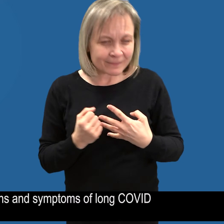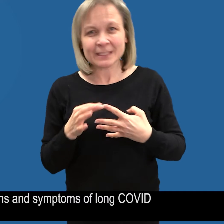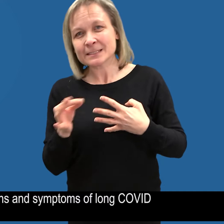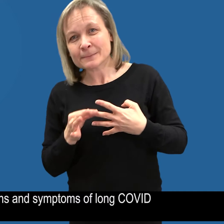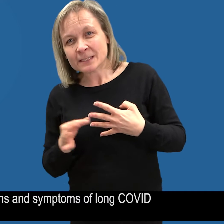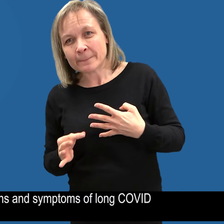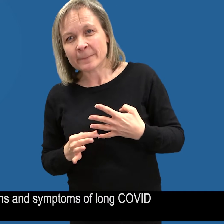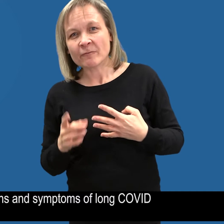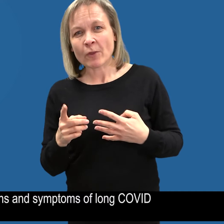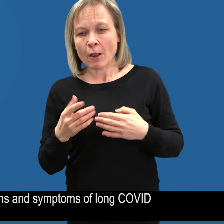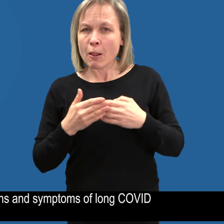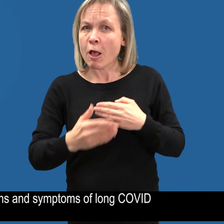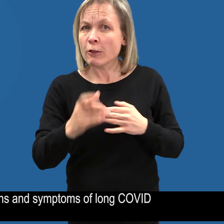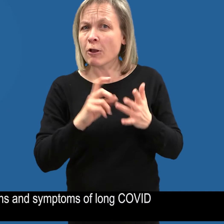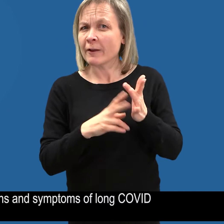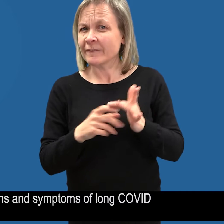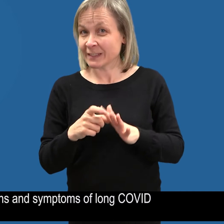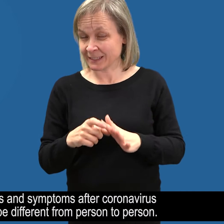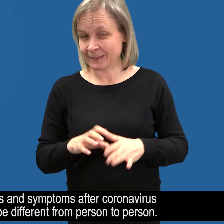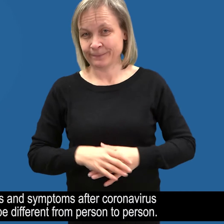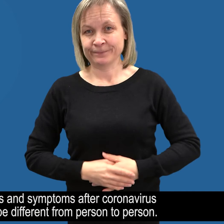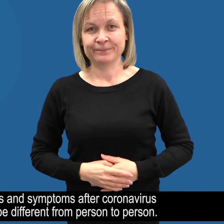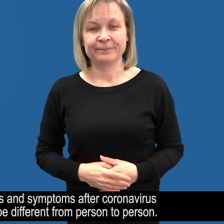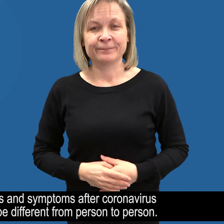Signs and symptoms of long COVID.